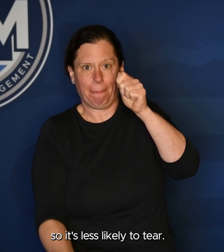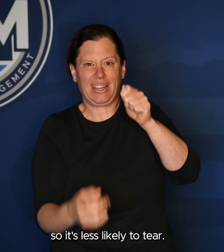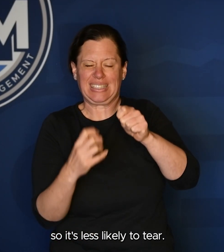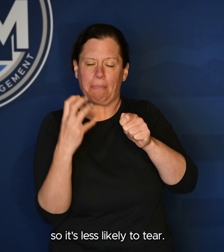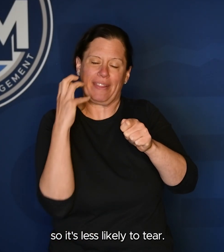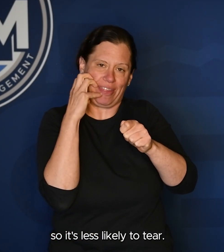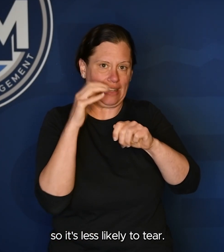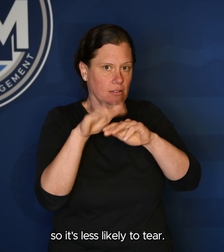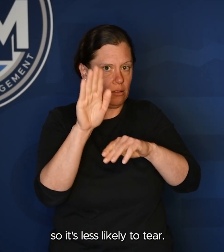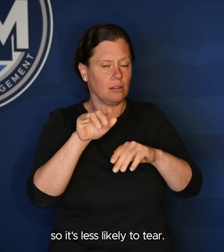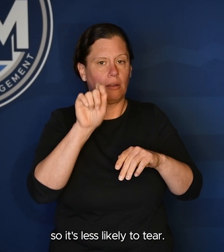to tear.